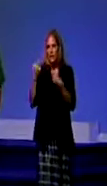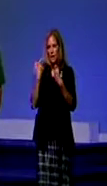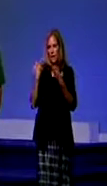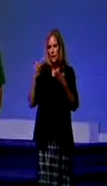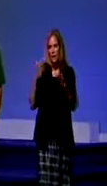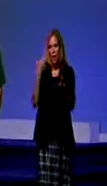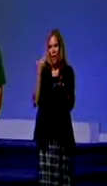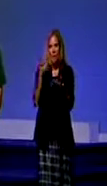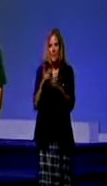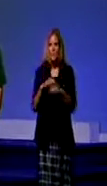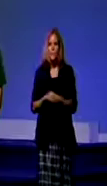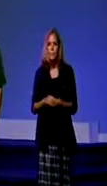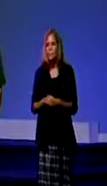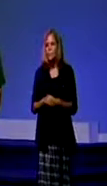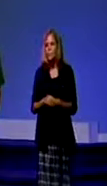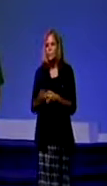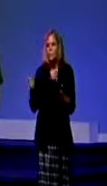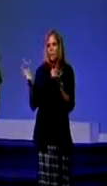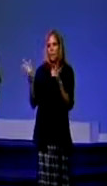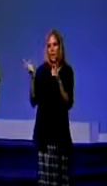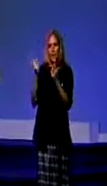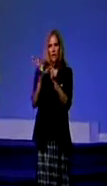peace has come.